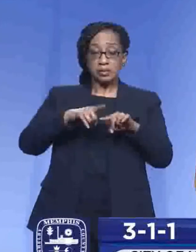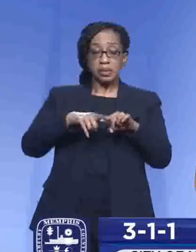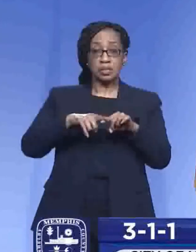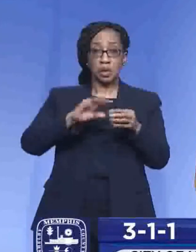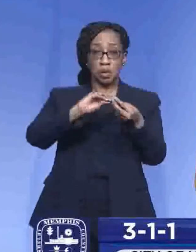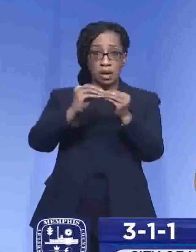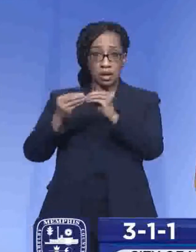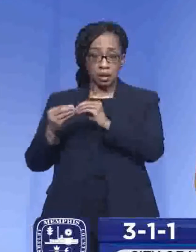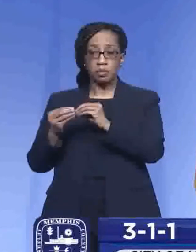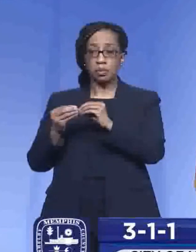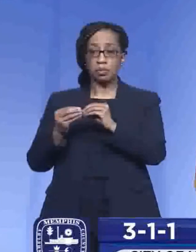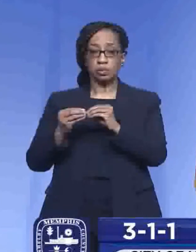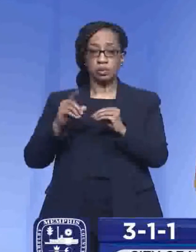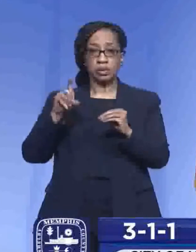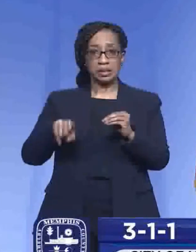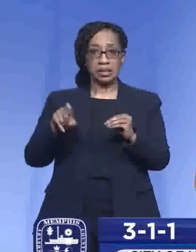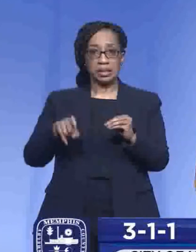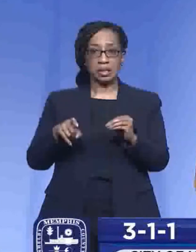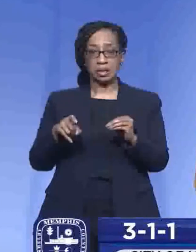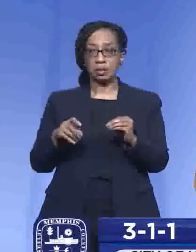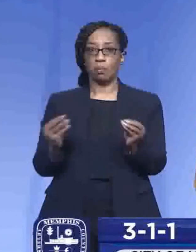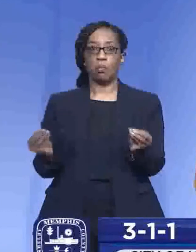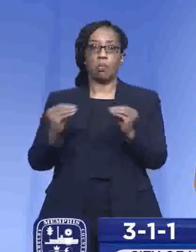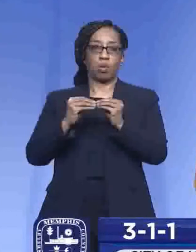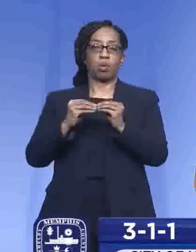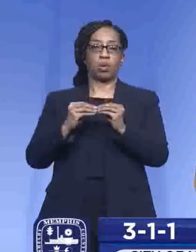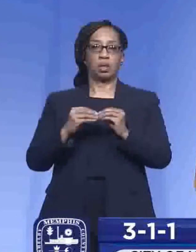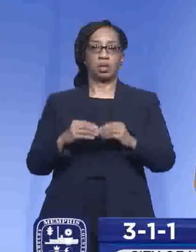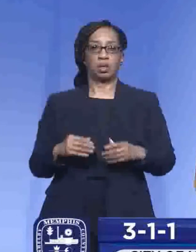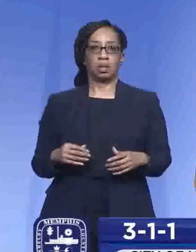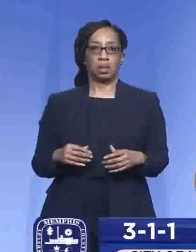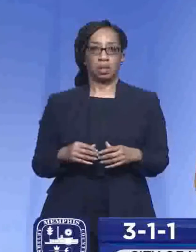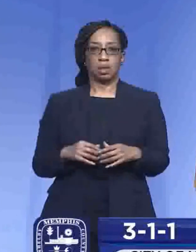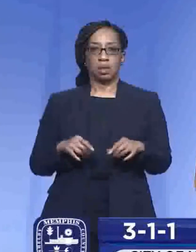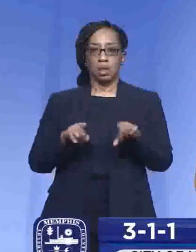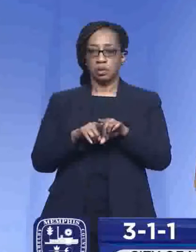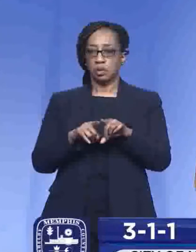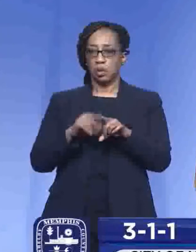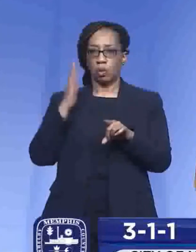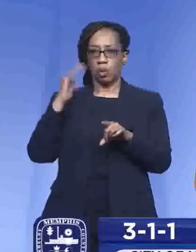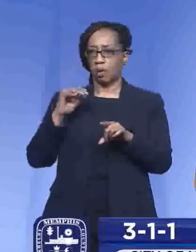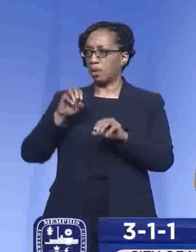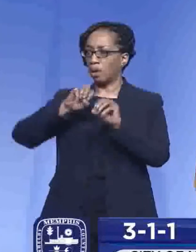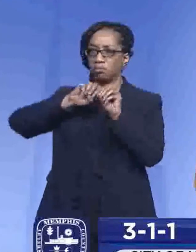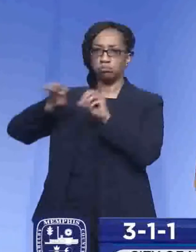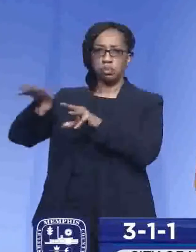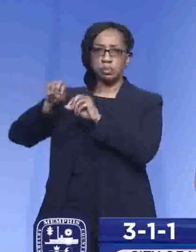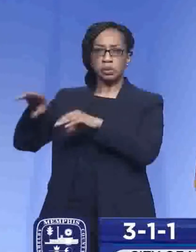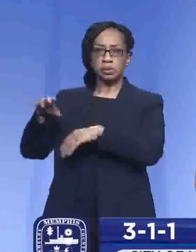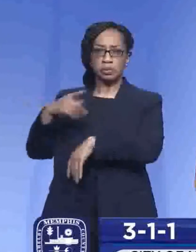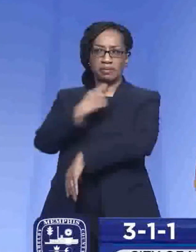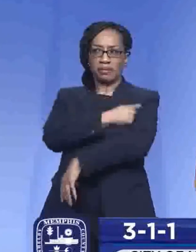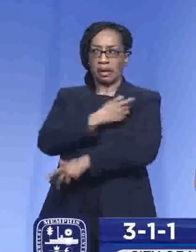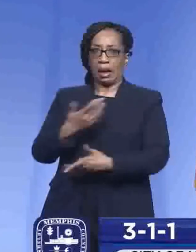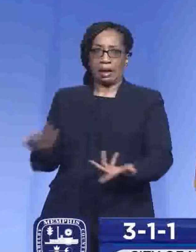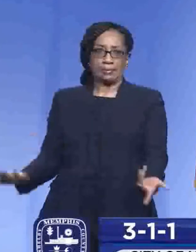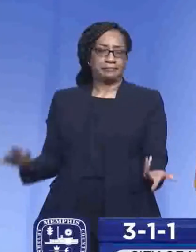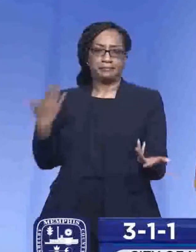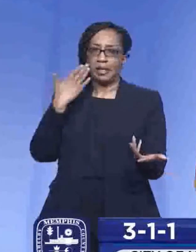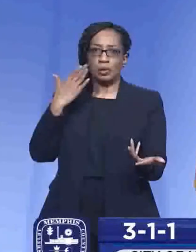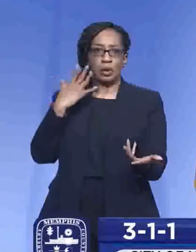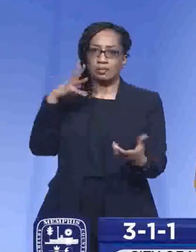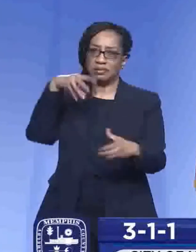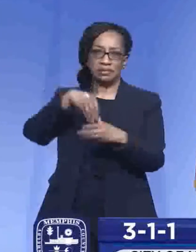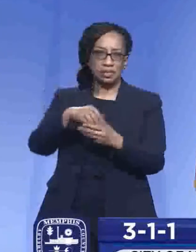need. I can't speak to the term stockpiling. I'm not familiar. I hadn't been a part of those discussions,